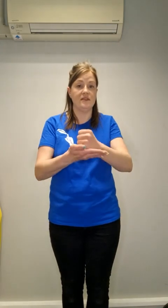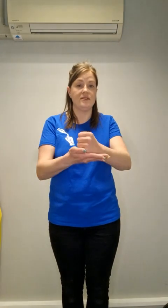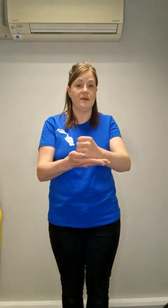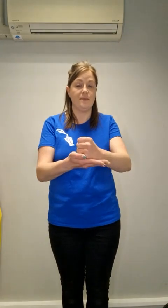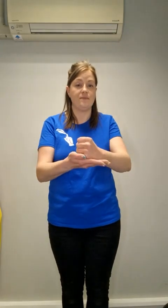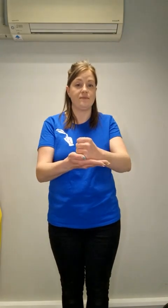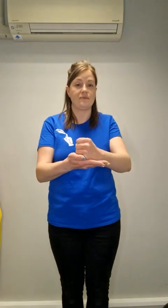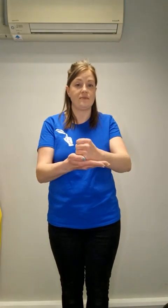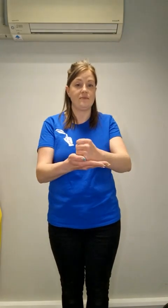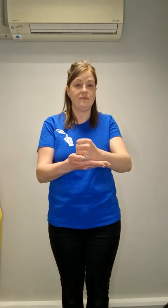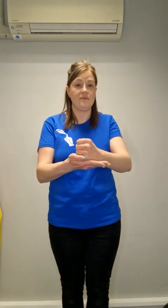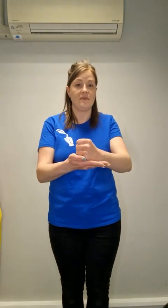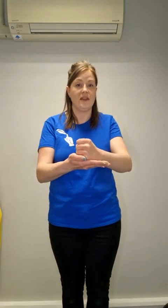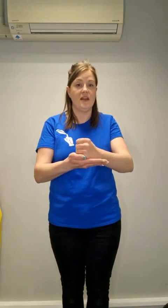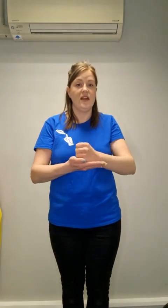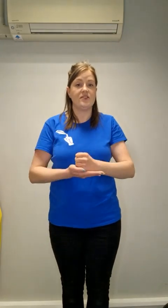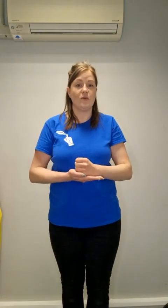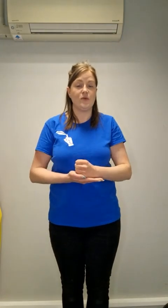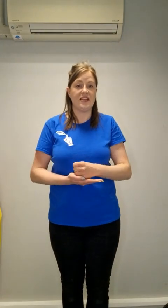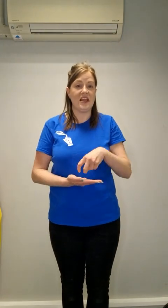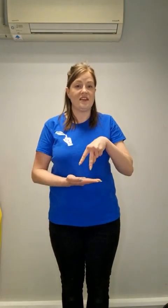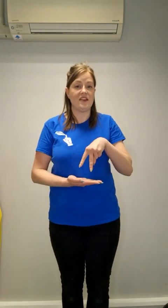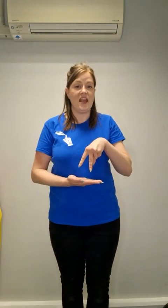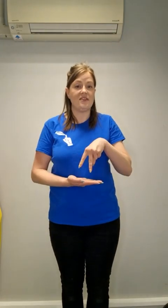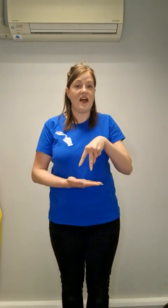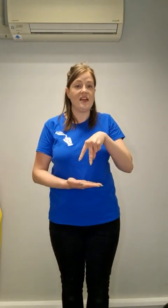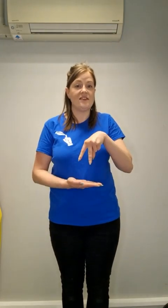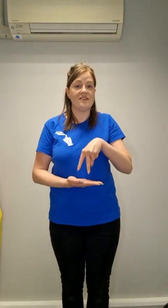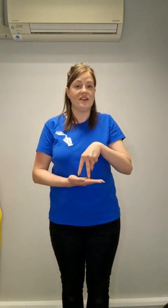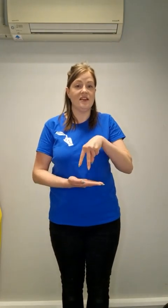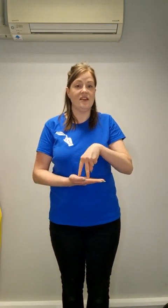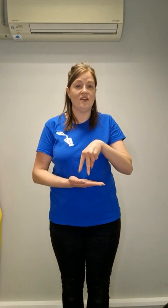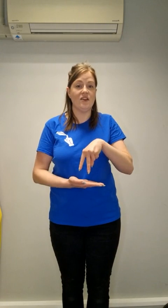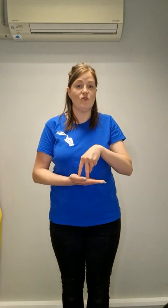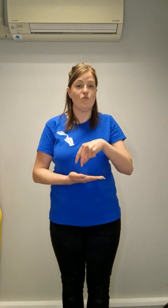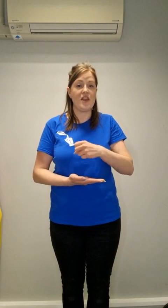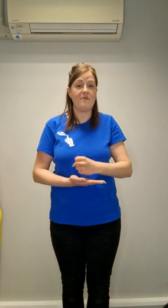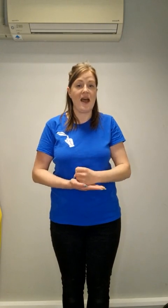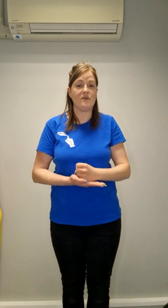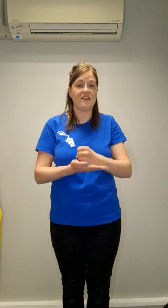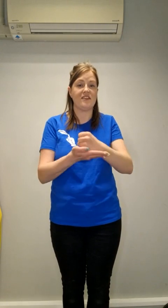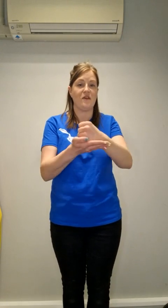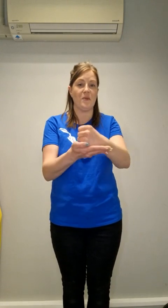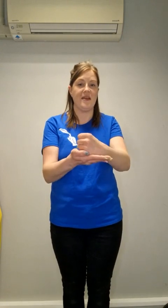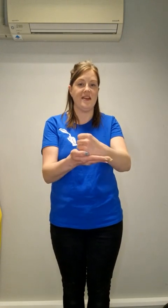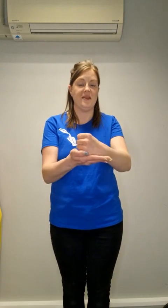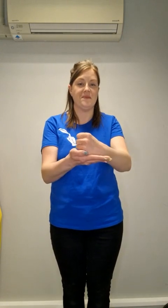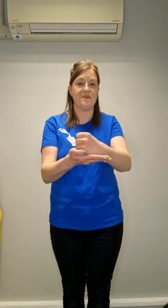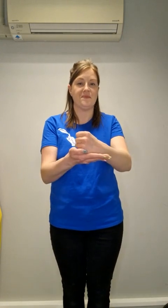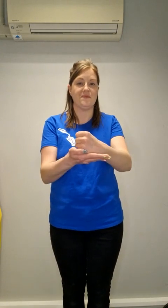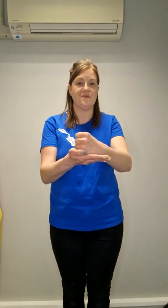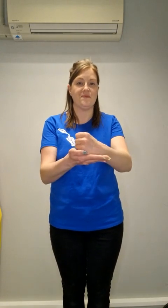forwards. So all together again, that is rebound therapy.